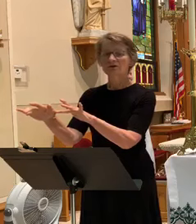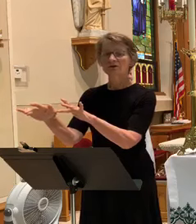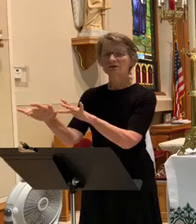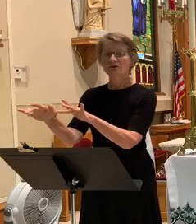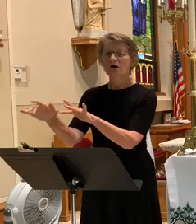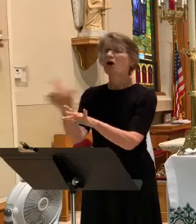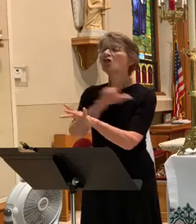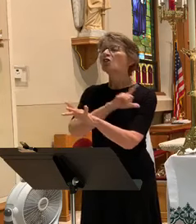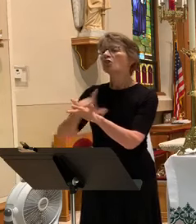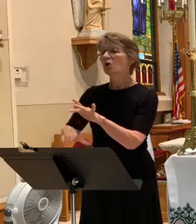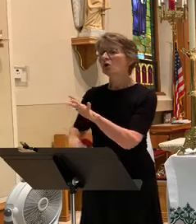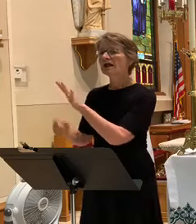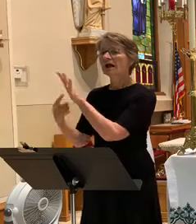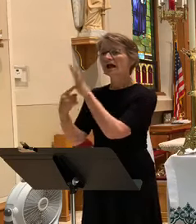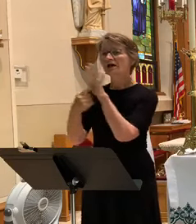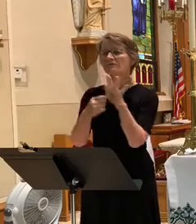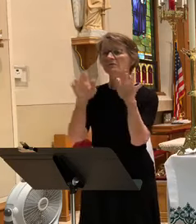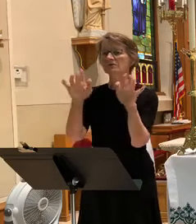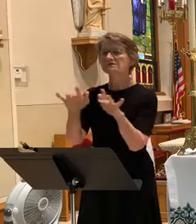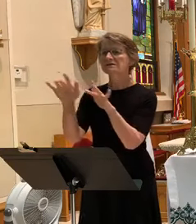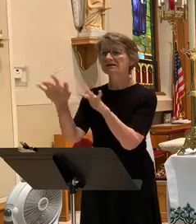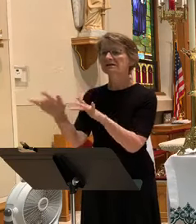Lord, have mercy.